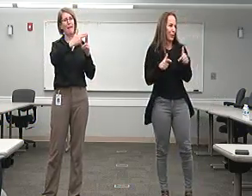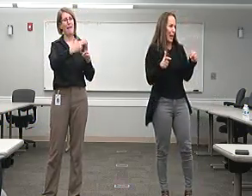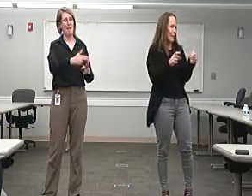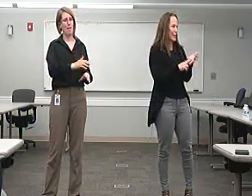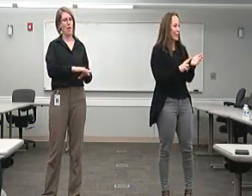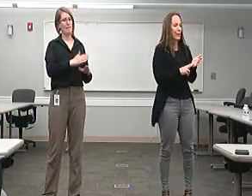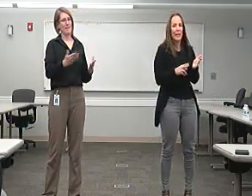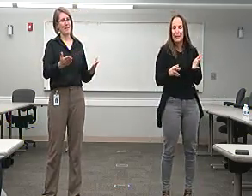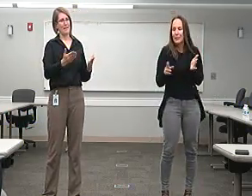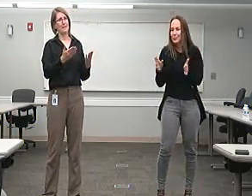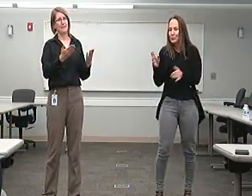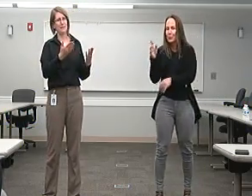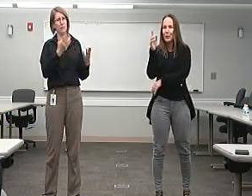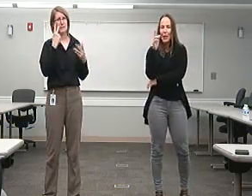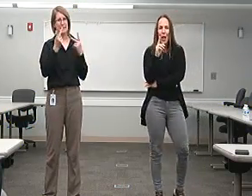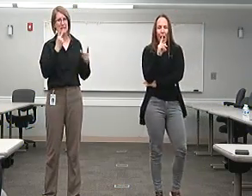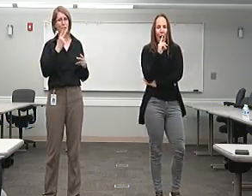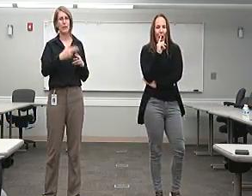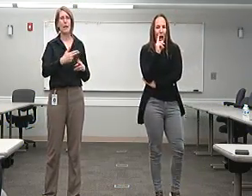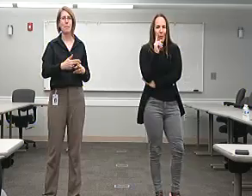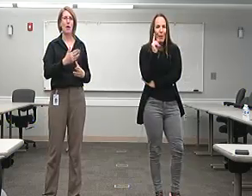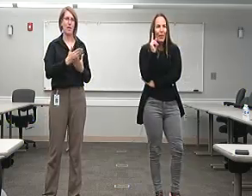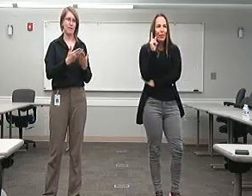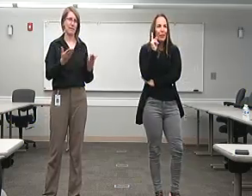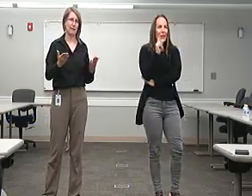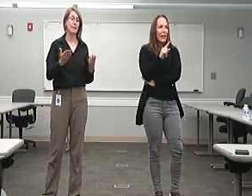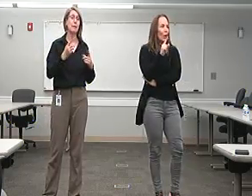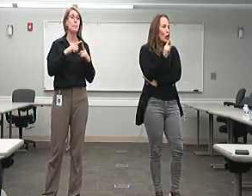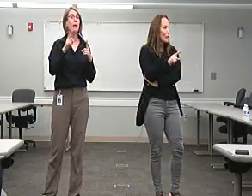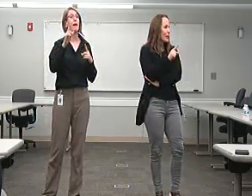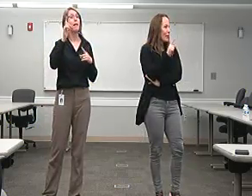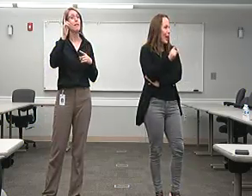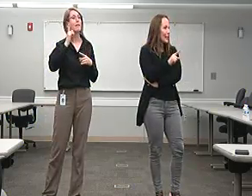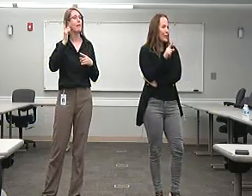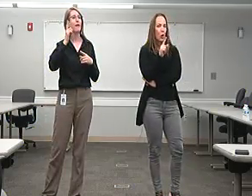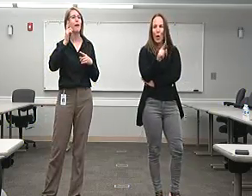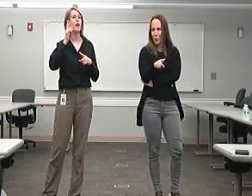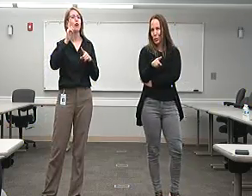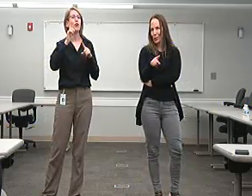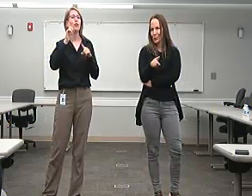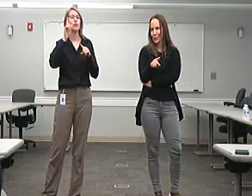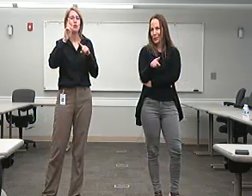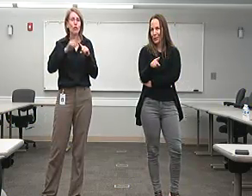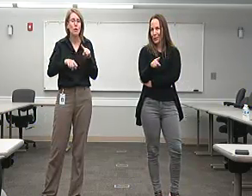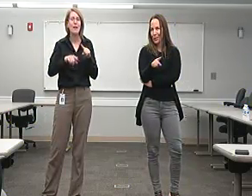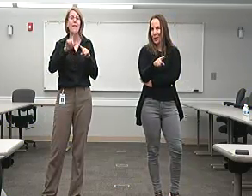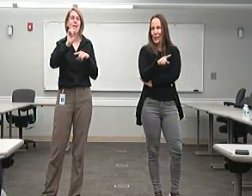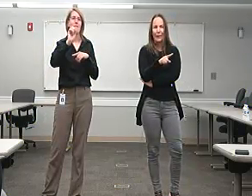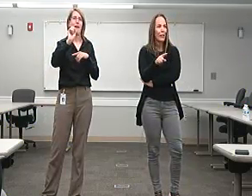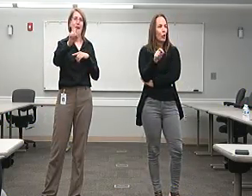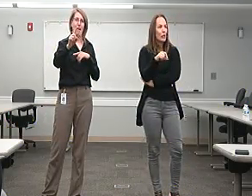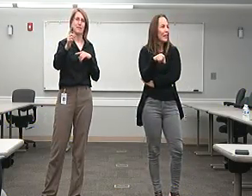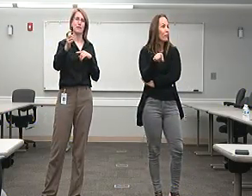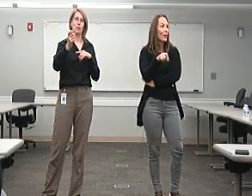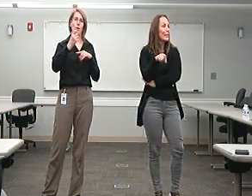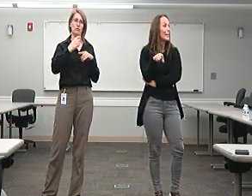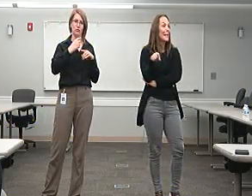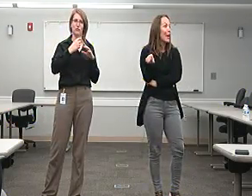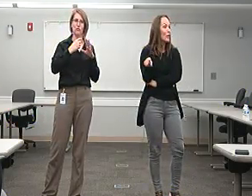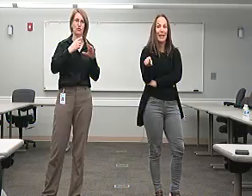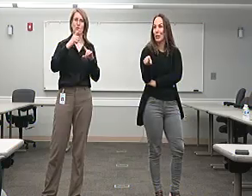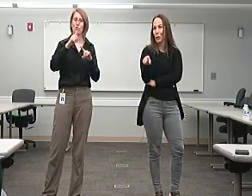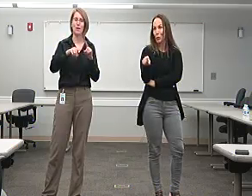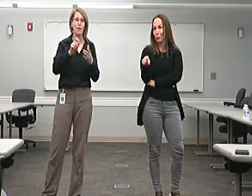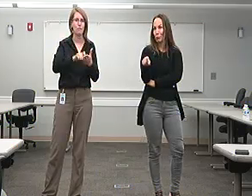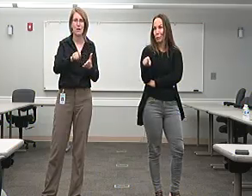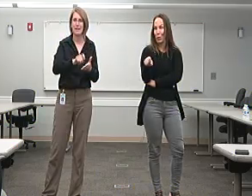things. But Leah couldn't have asked the question. Leah couldn't have written it down yet at 2. She